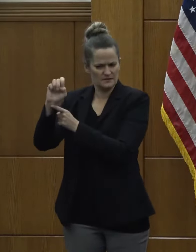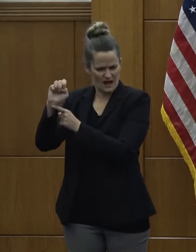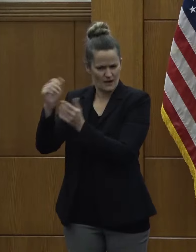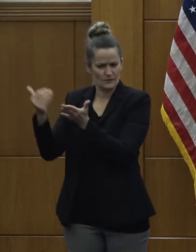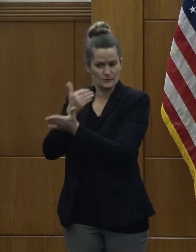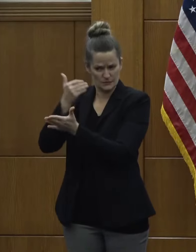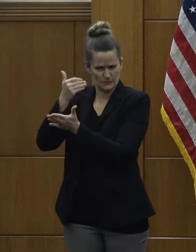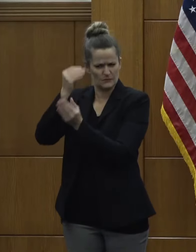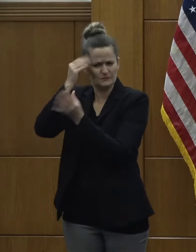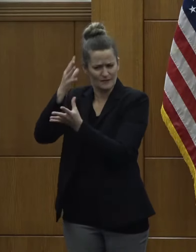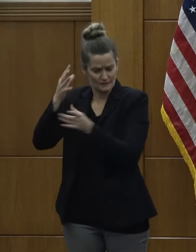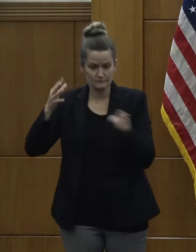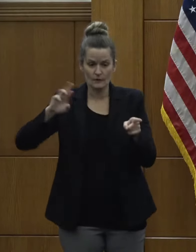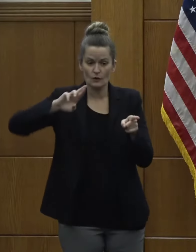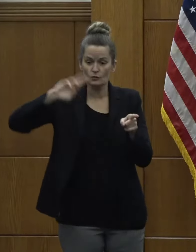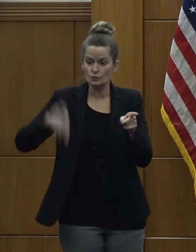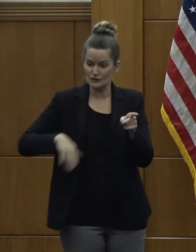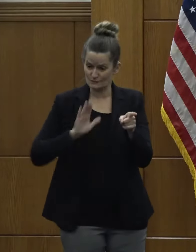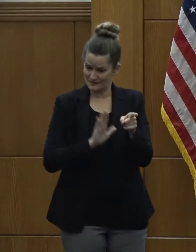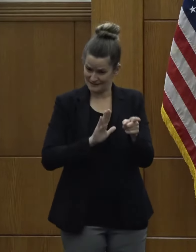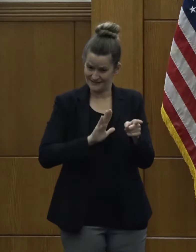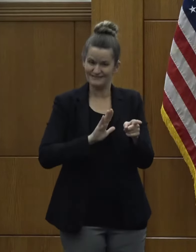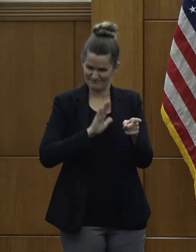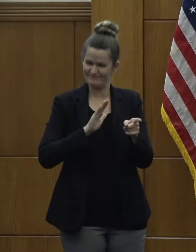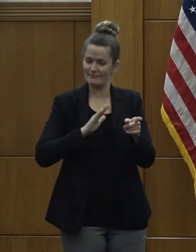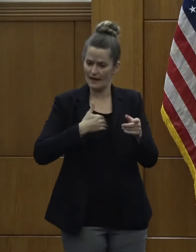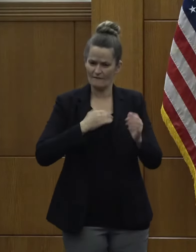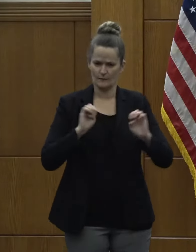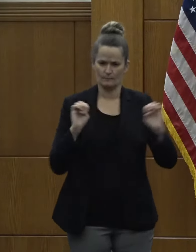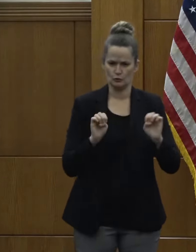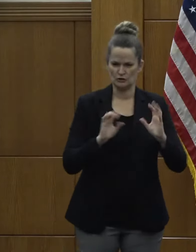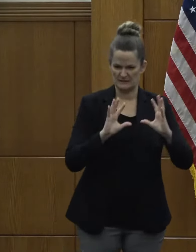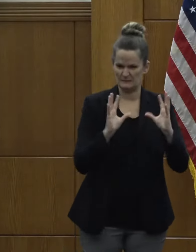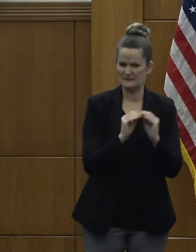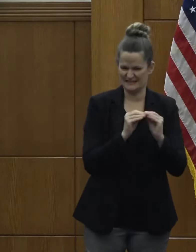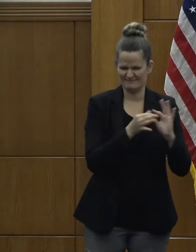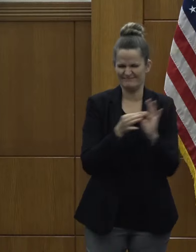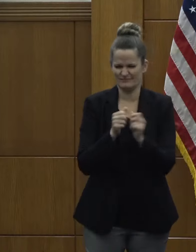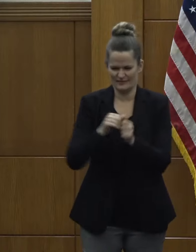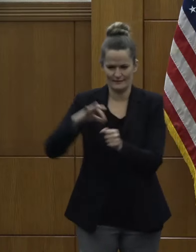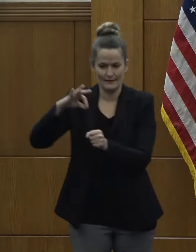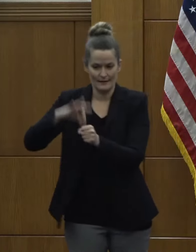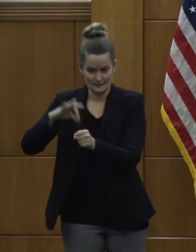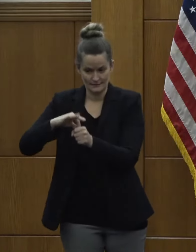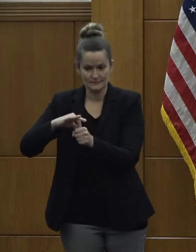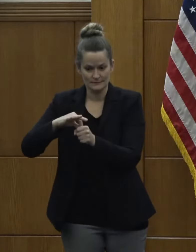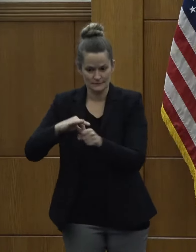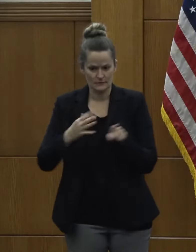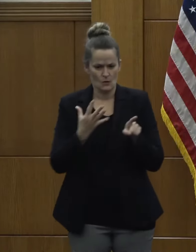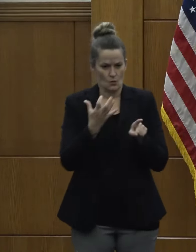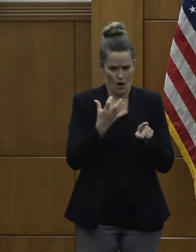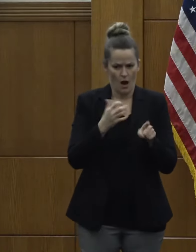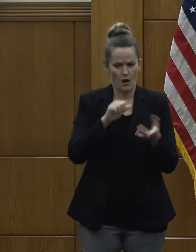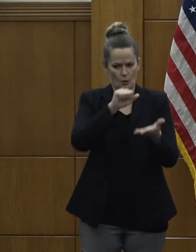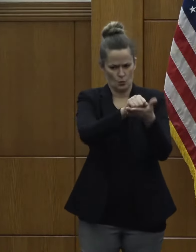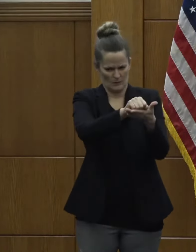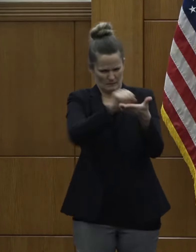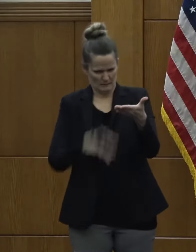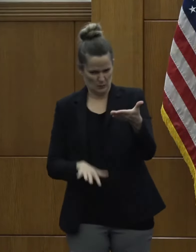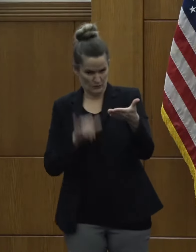Board. They let us know they were having an emergency meeting to go ahead and remove the precinct chief at